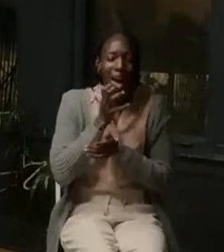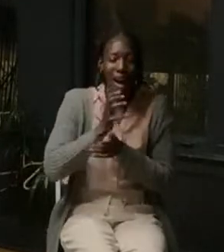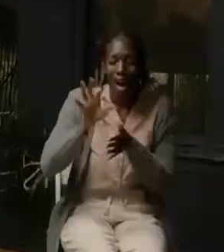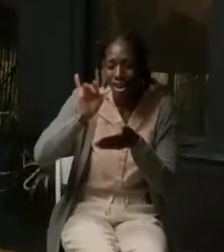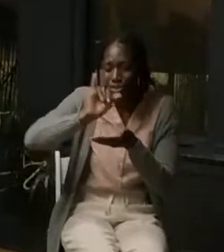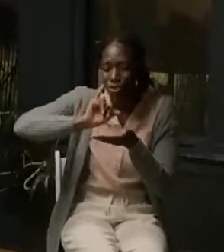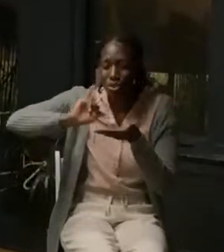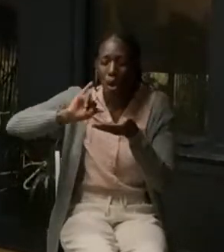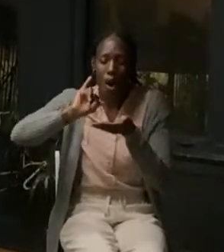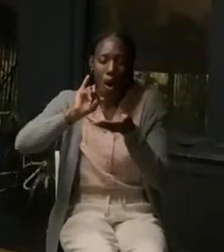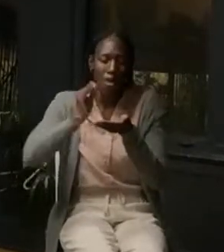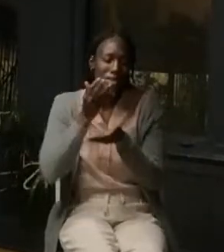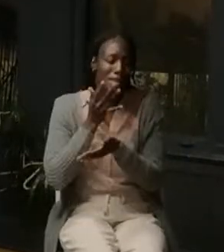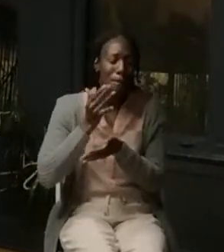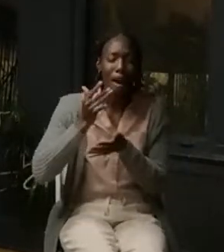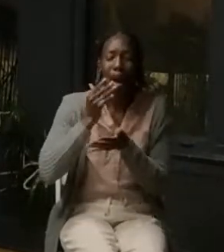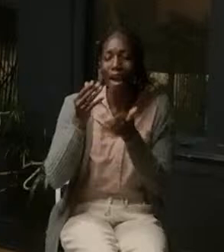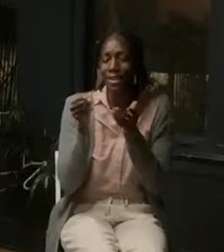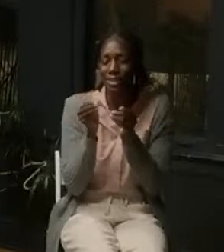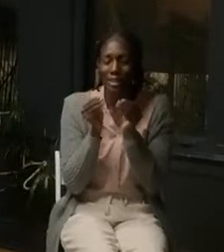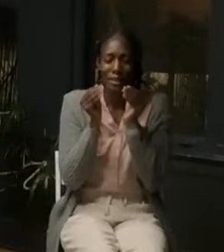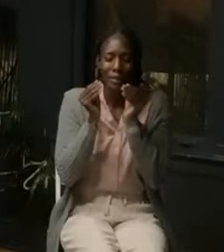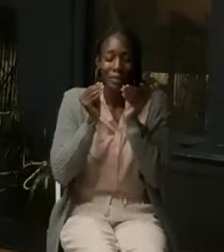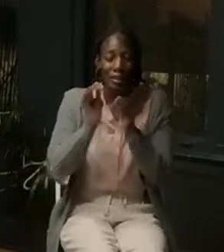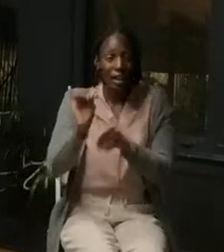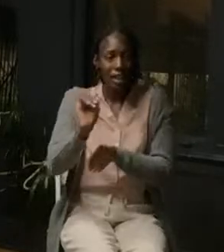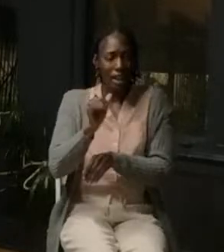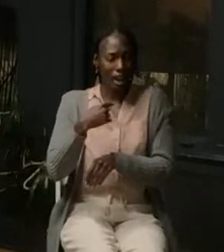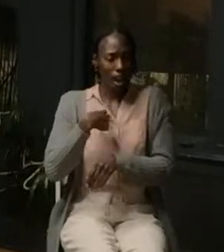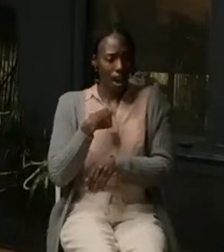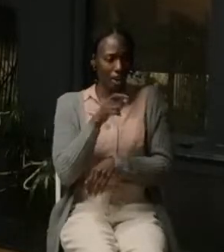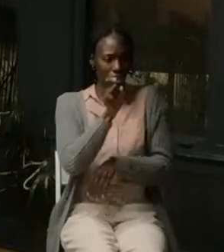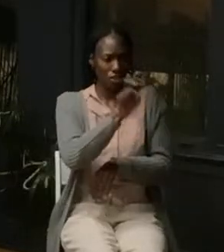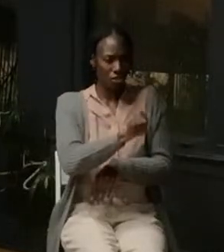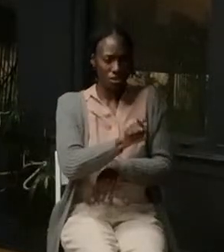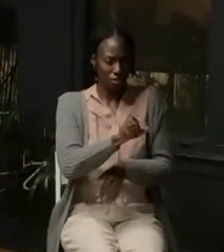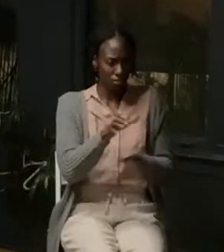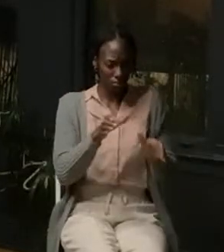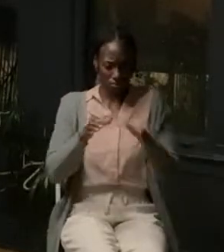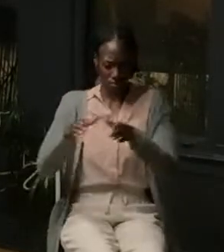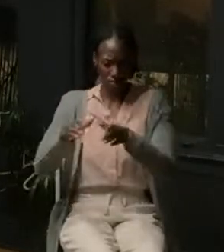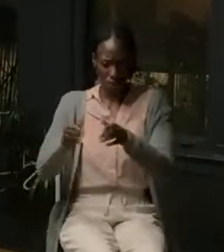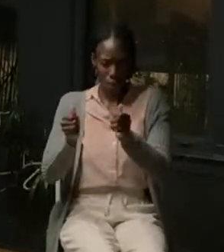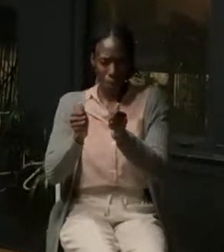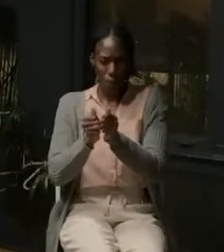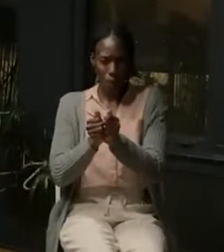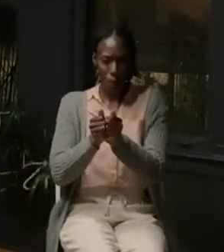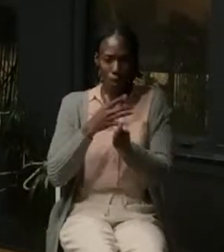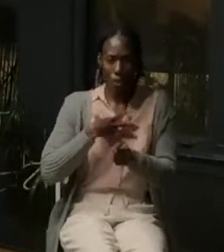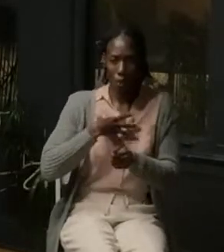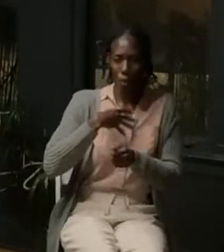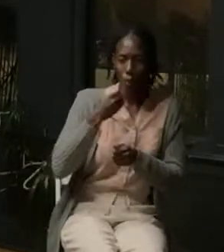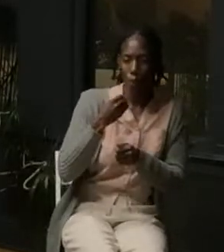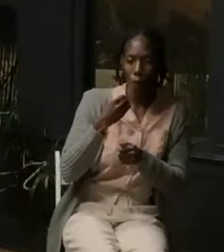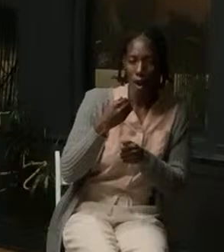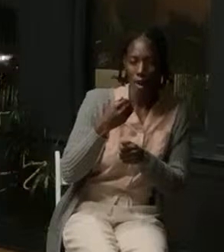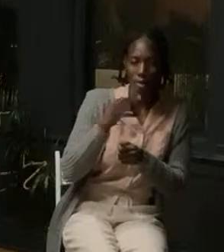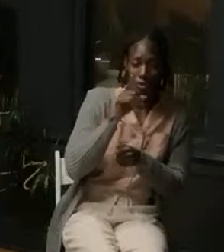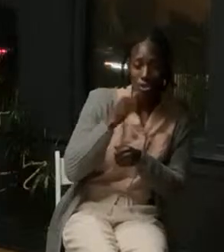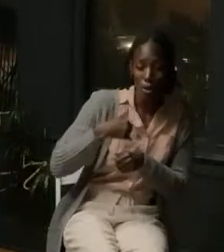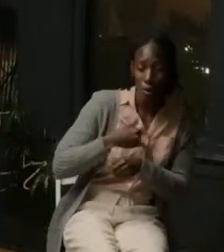and spices, as if I should not lump you in with white breast and dark lie. And I